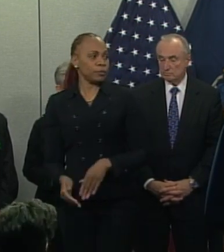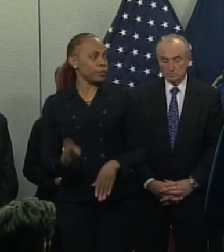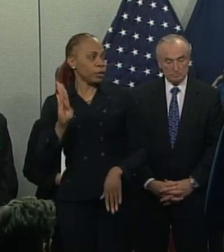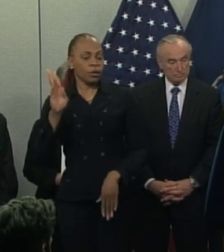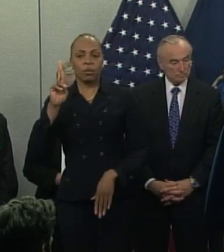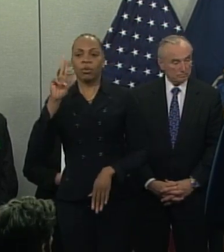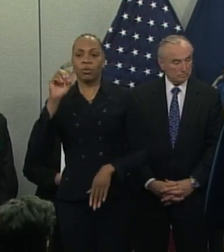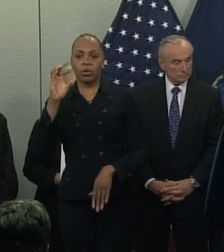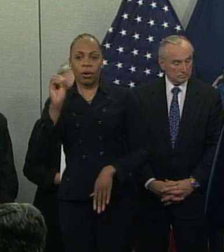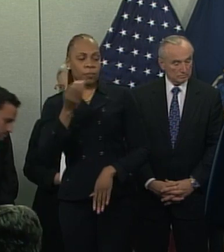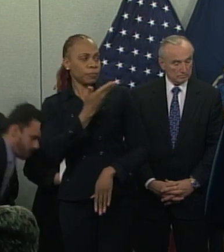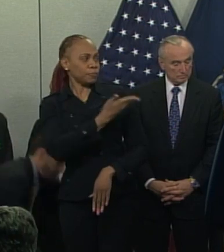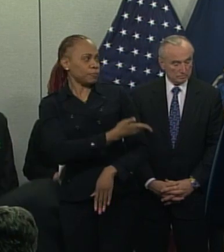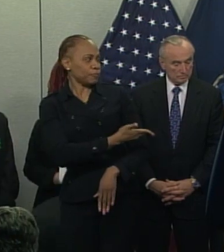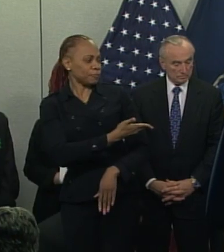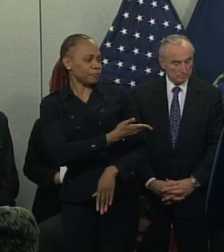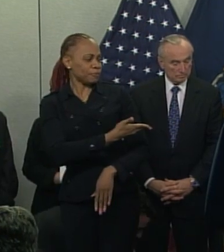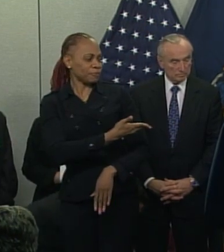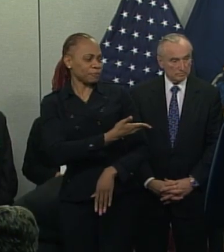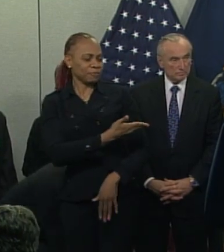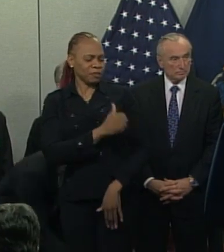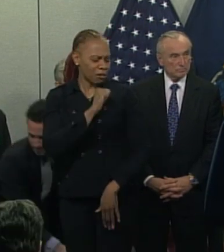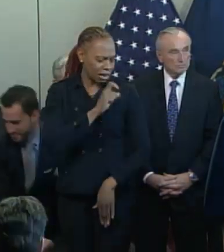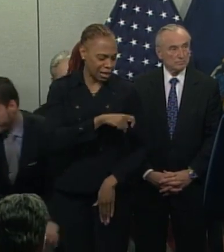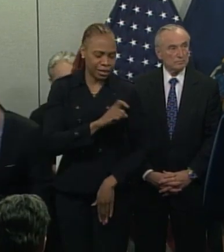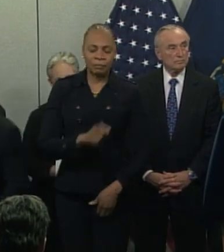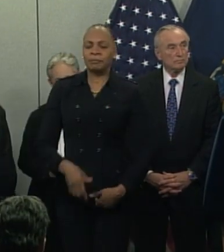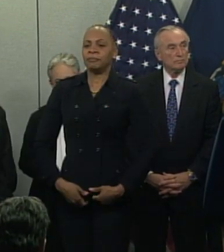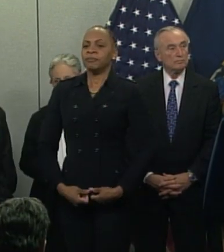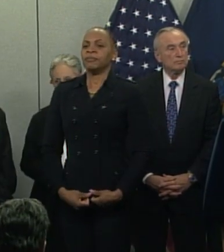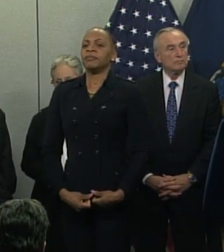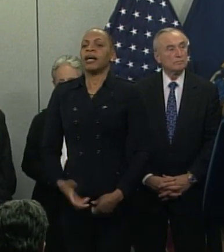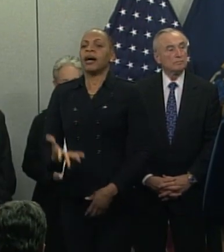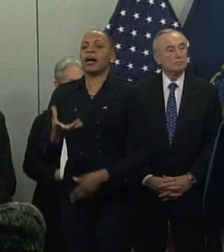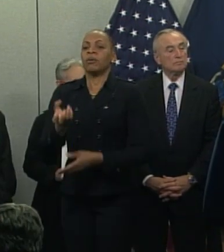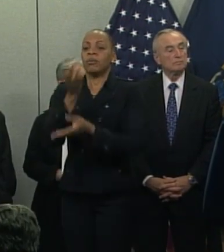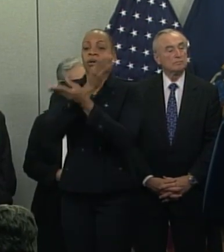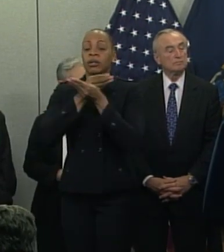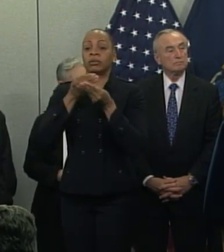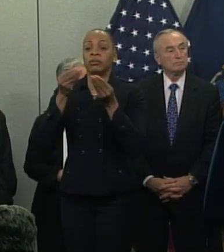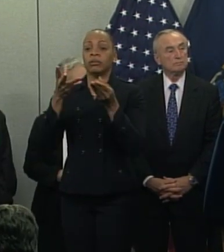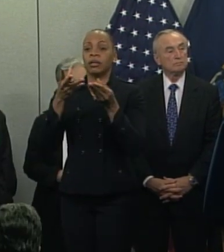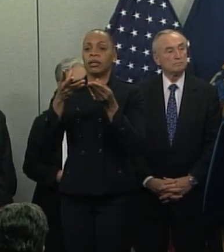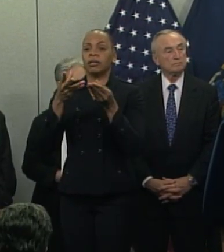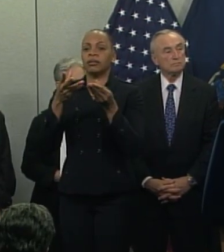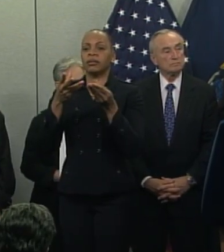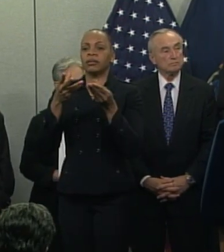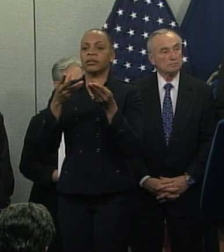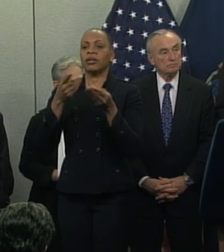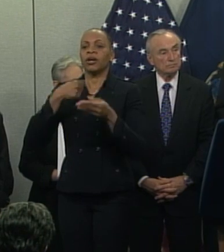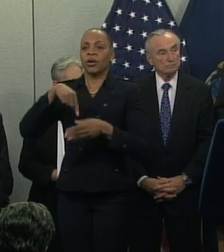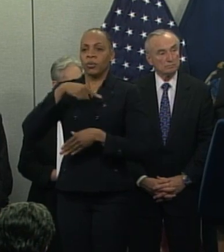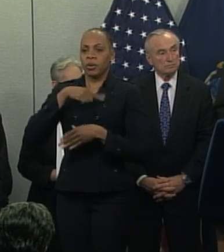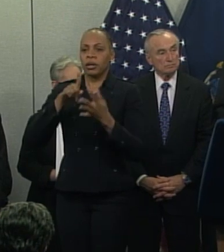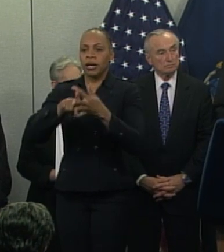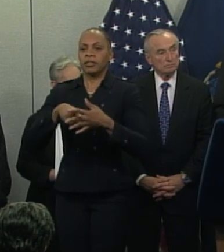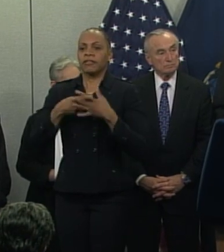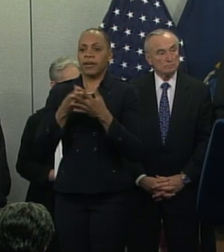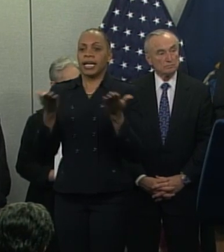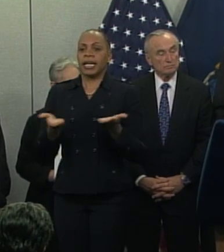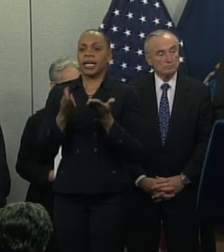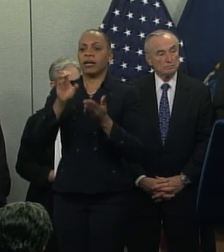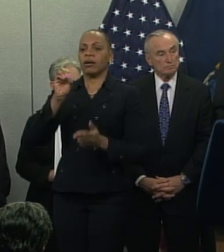just one thing. Please. I don't need it. I just want to tell you all that, obviously, we're activated here at